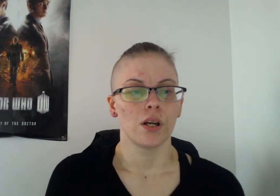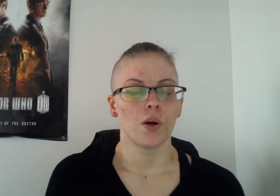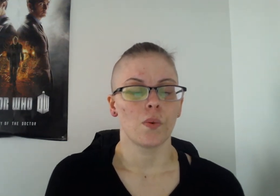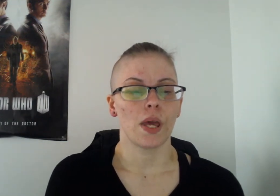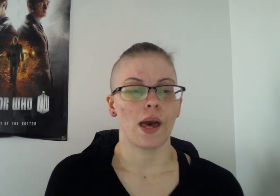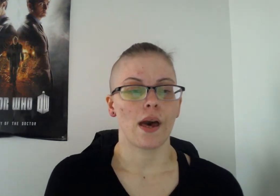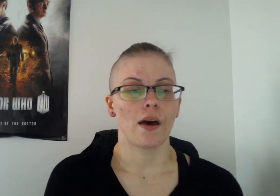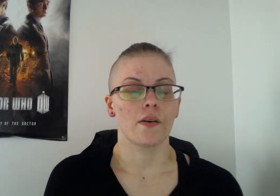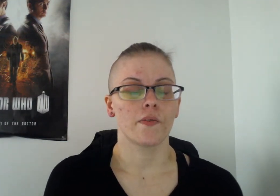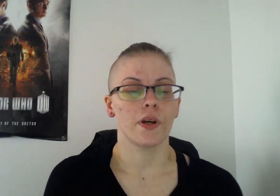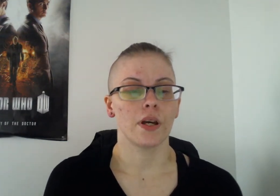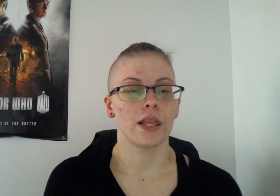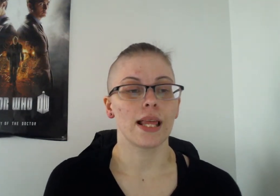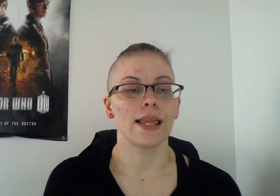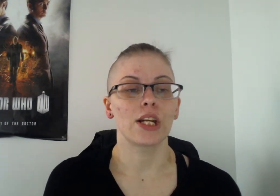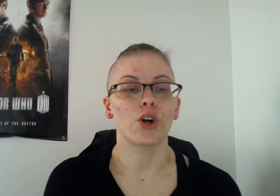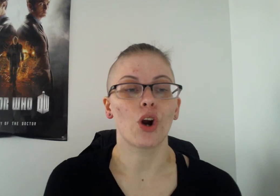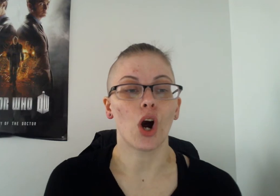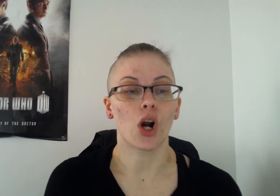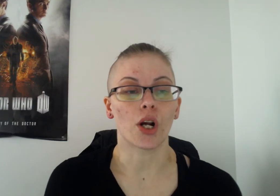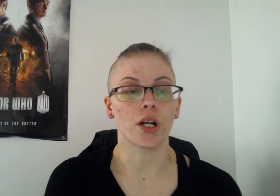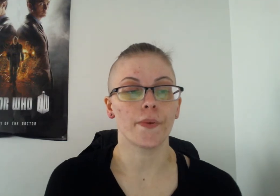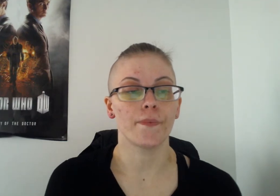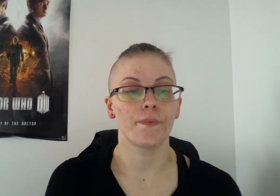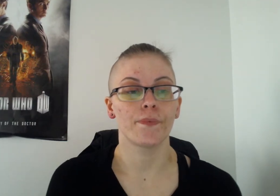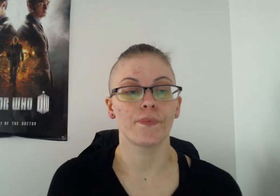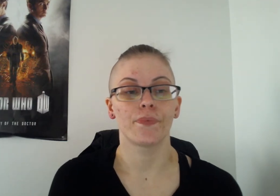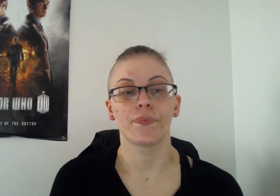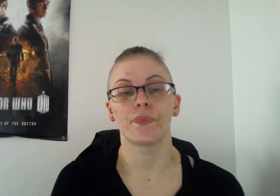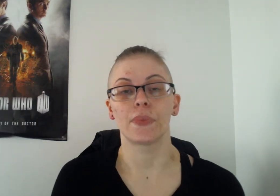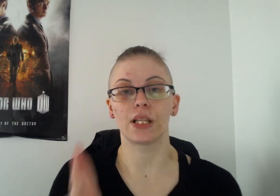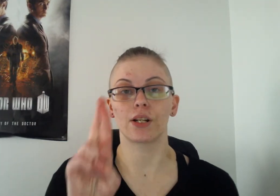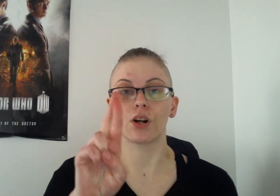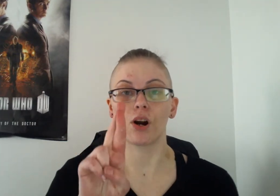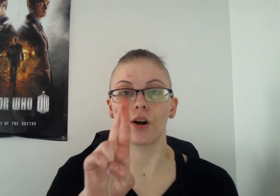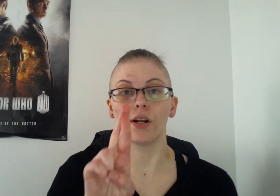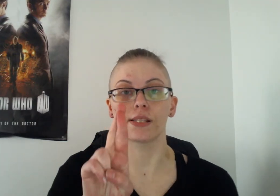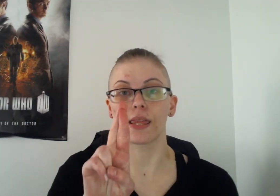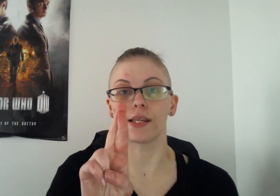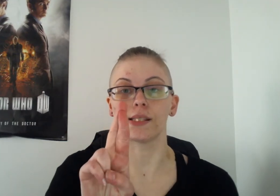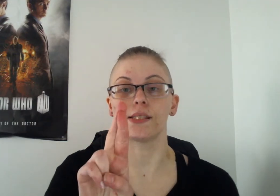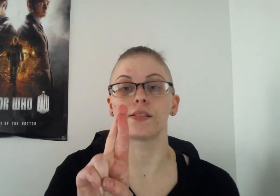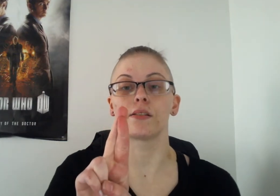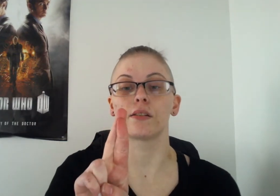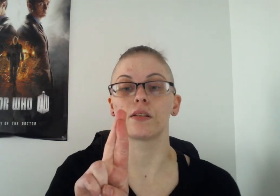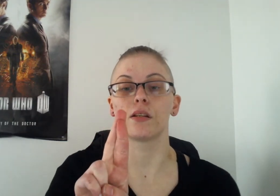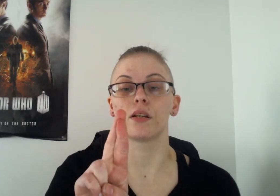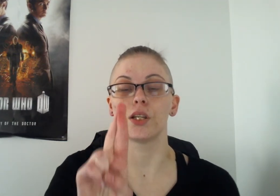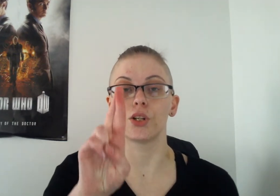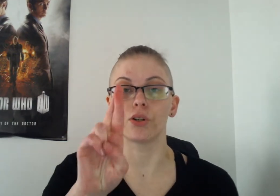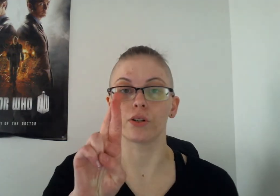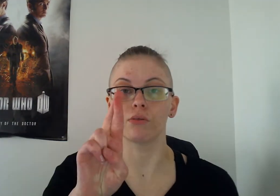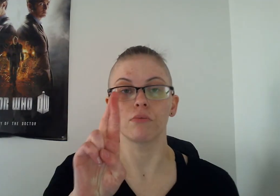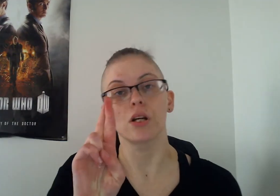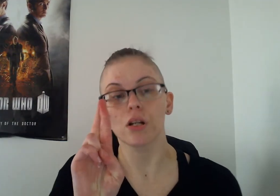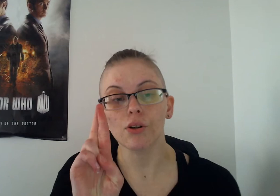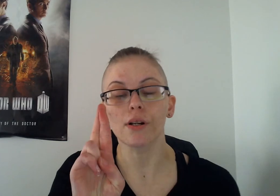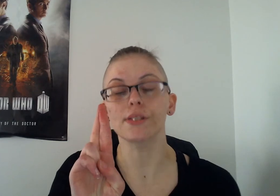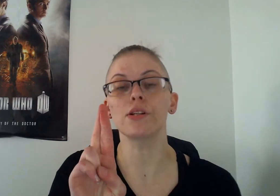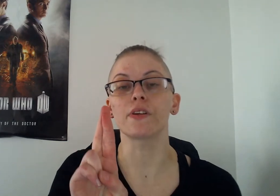We have the letter R. The letter R is like this. You're crossing your